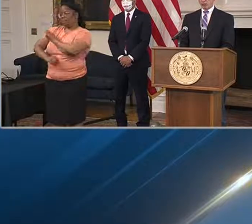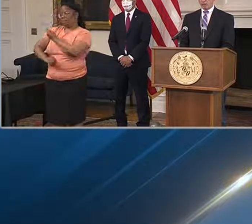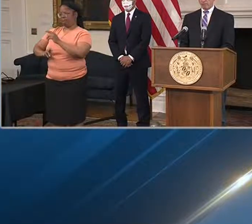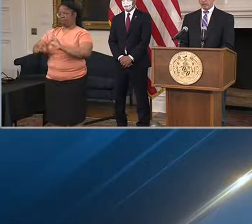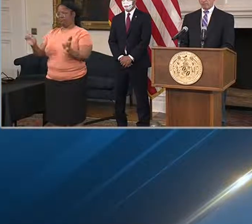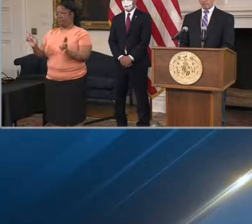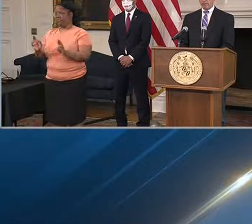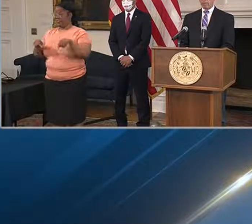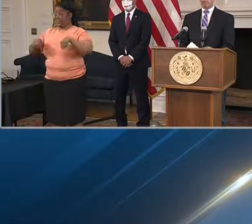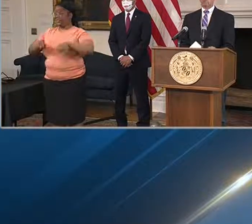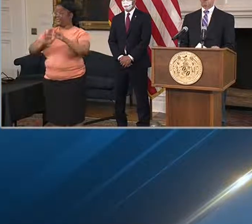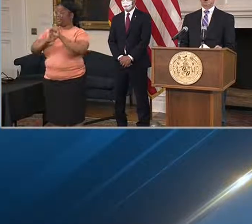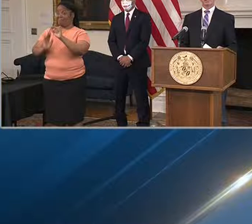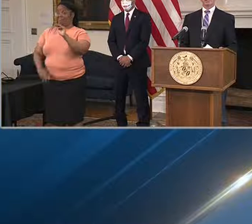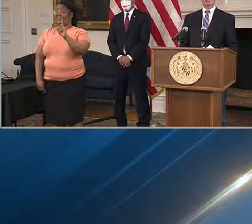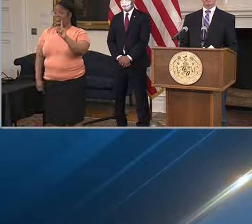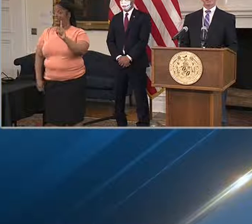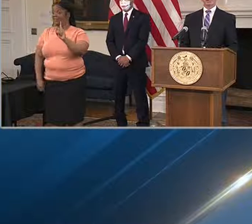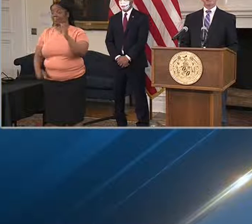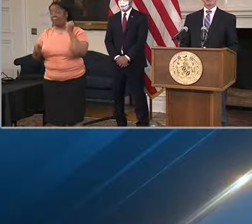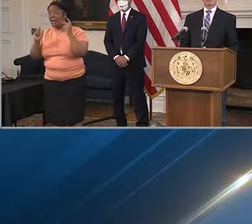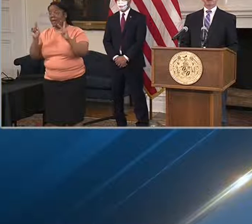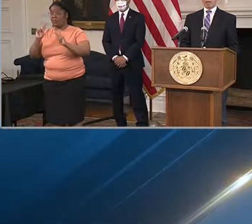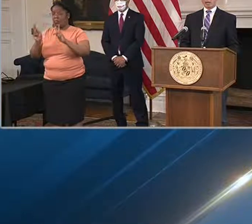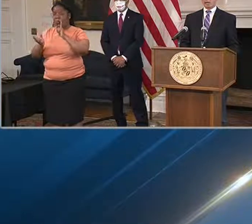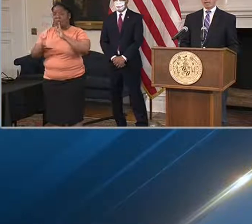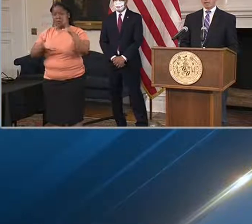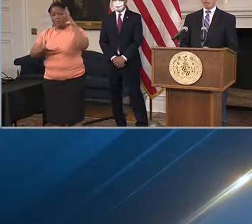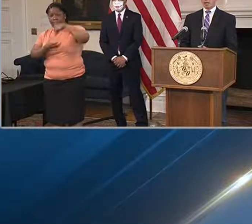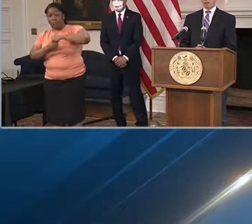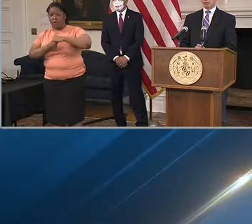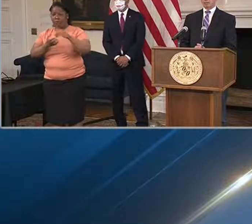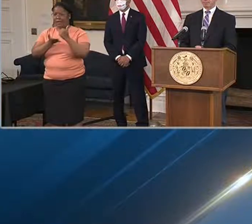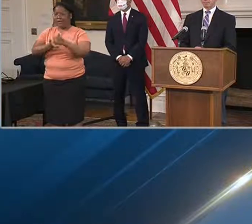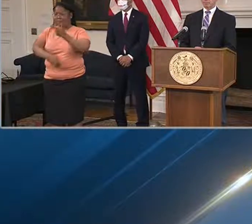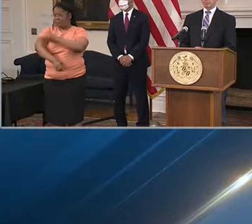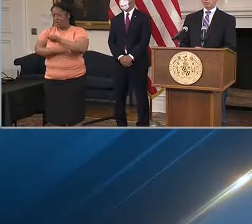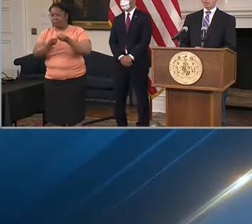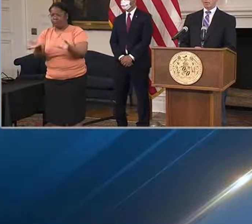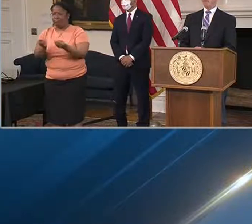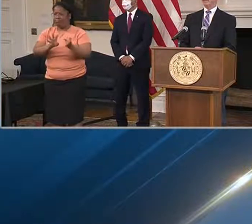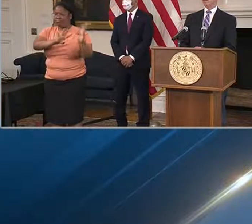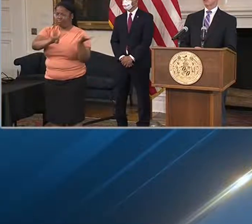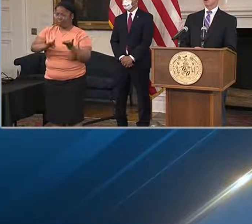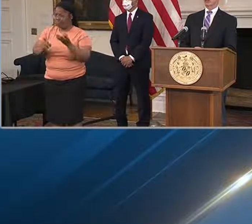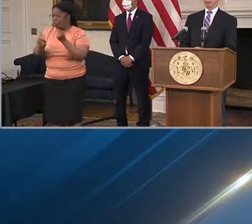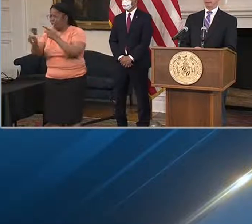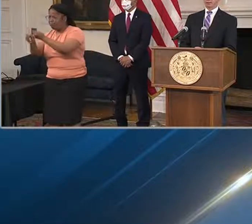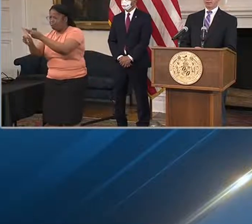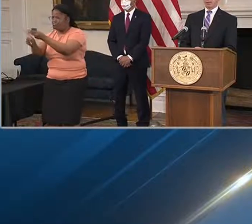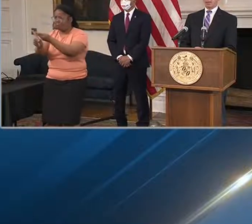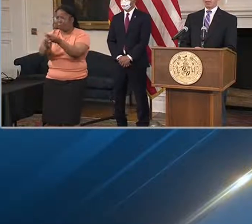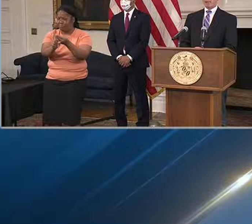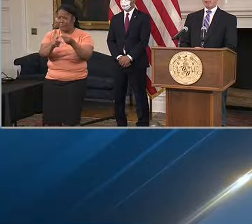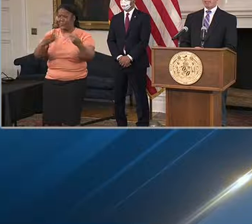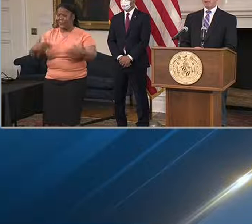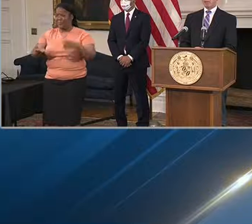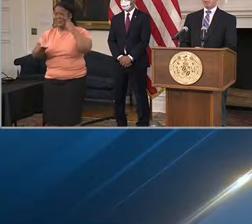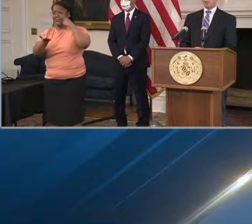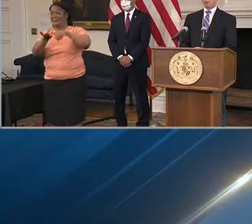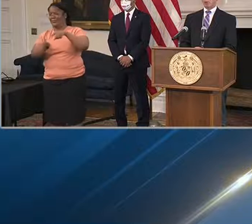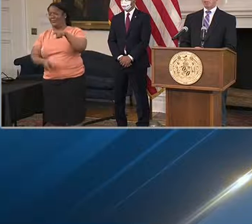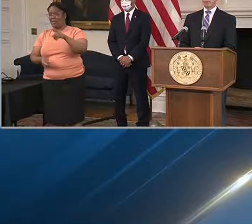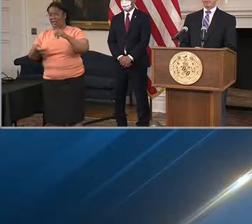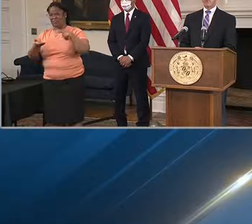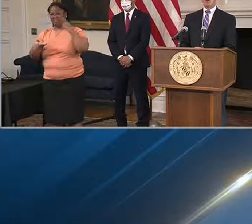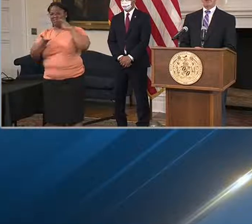vaccinate Marylanders involve hundreds of people who are working every single day around the clock. And we can tell it's working. In the past